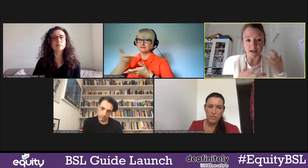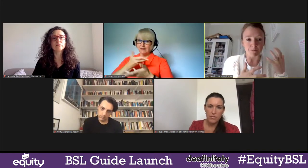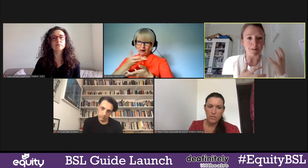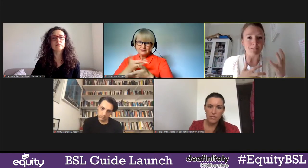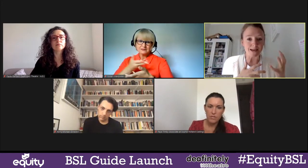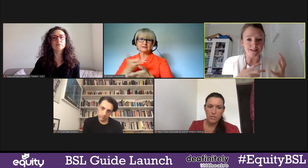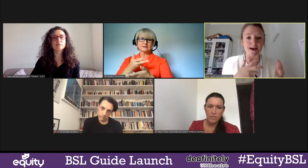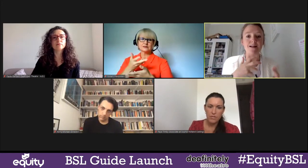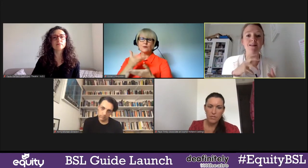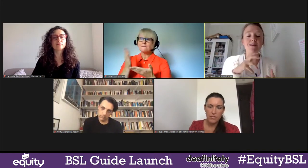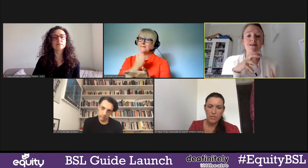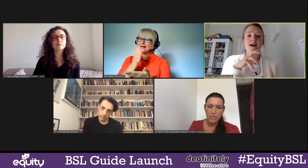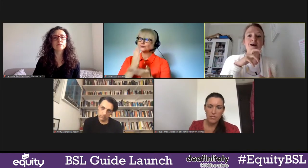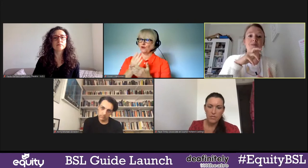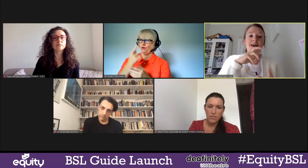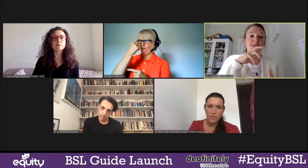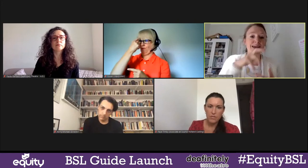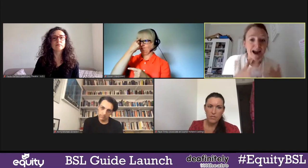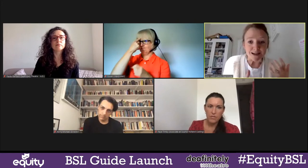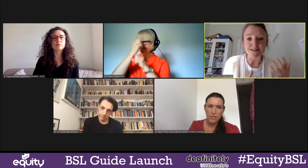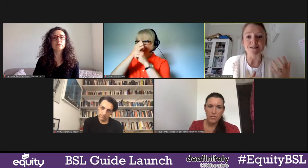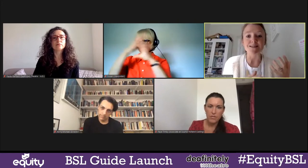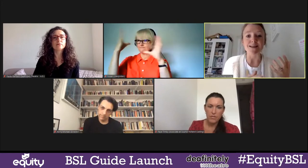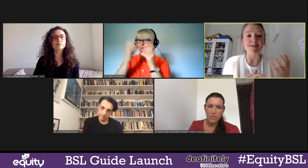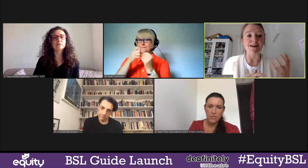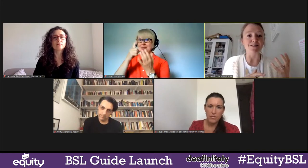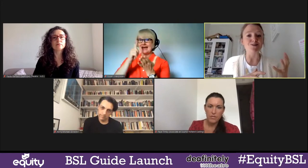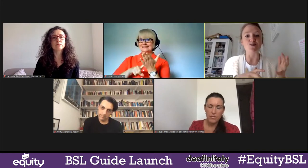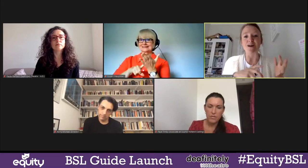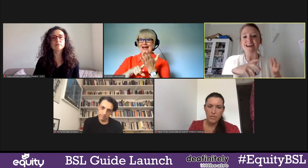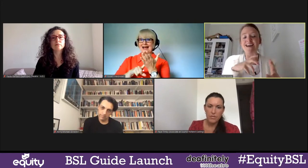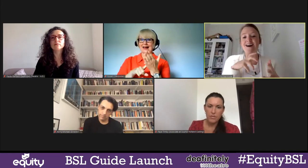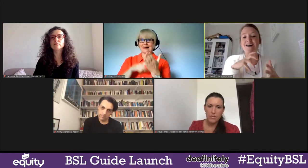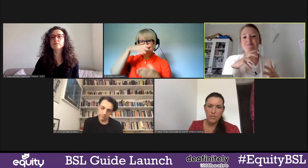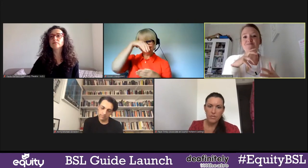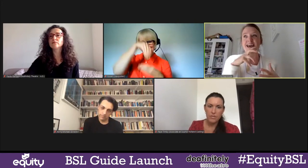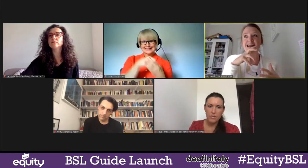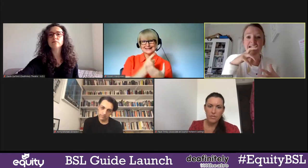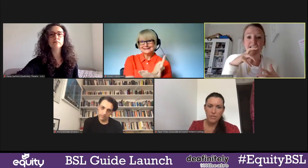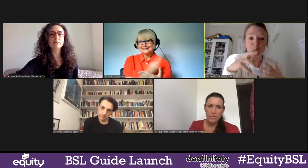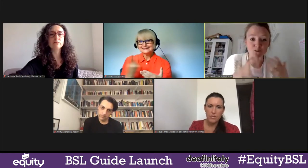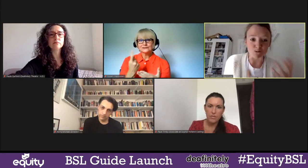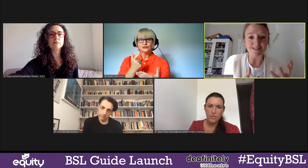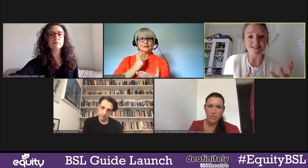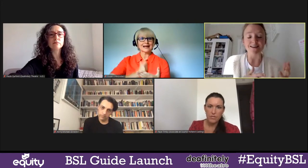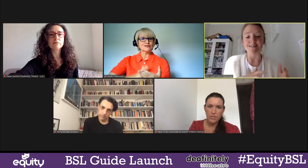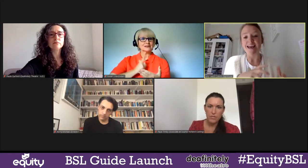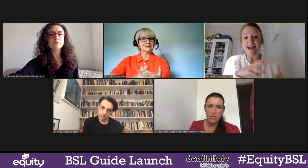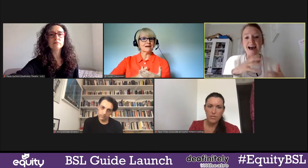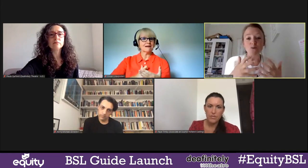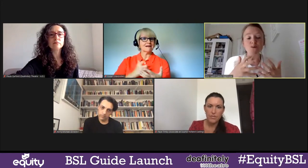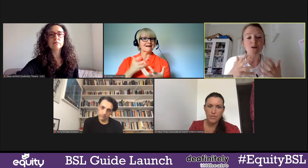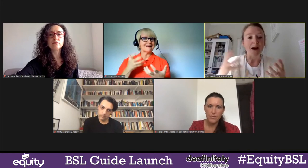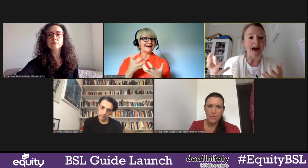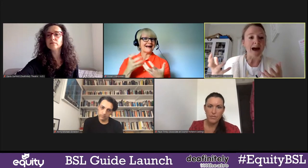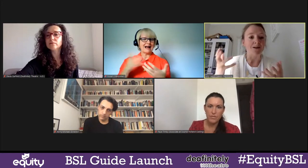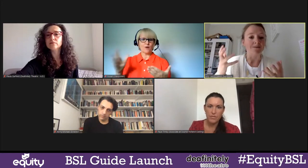about BSL in the characters in that story, in how it was written, and also about how